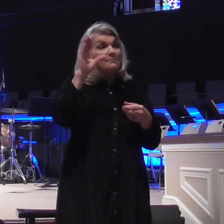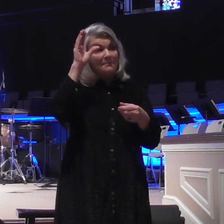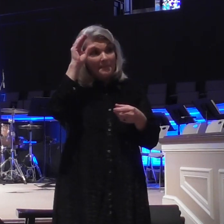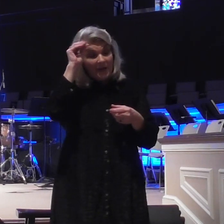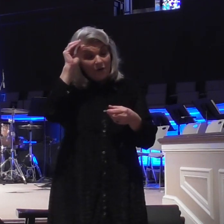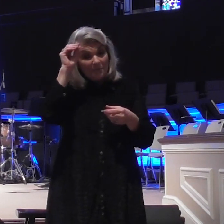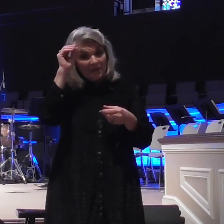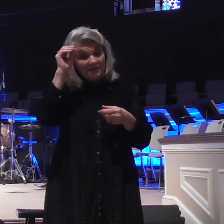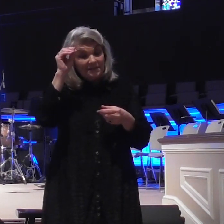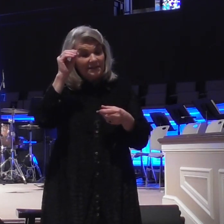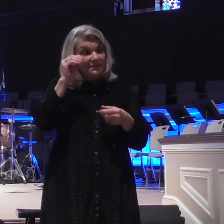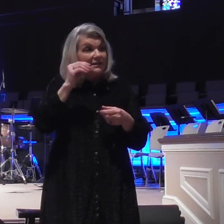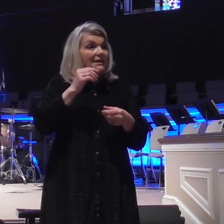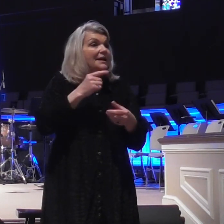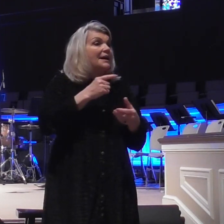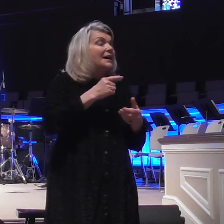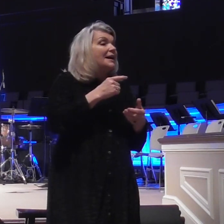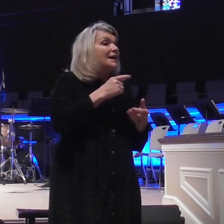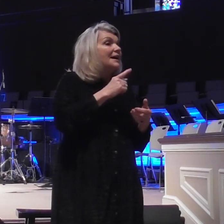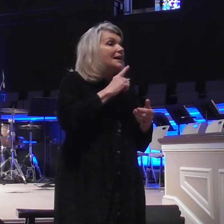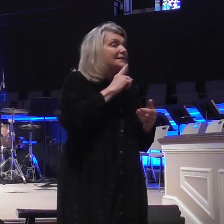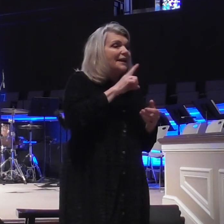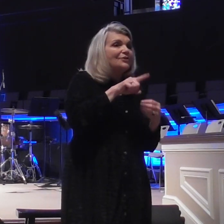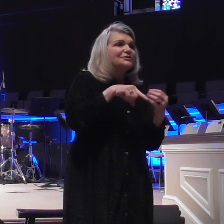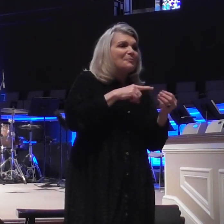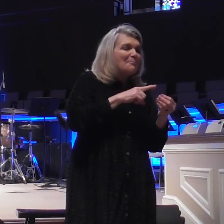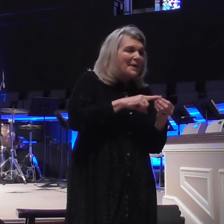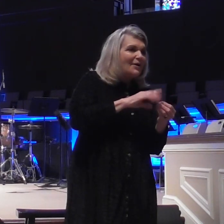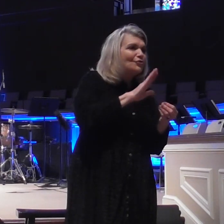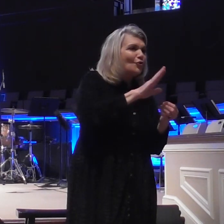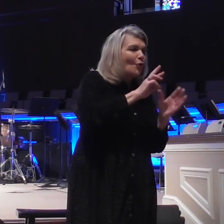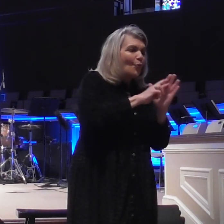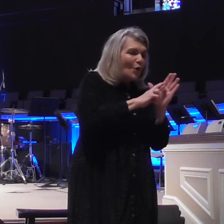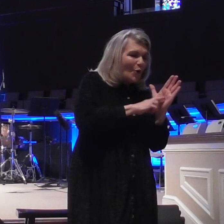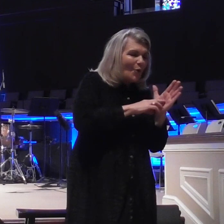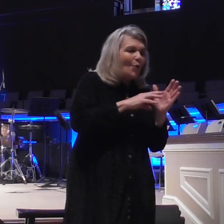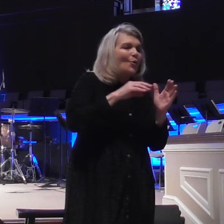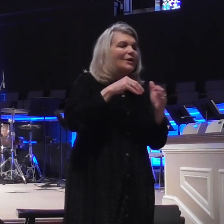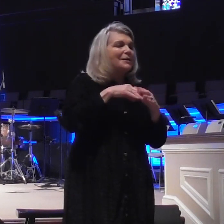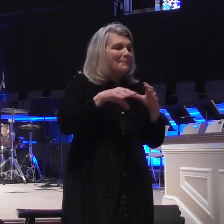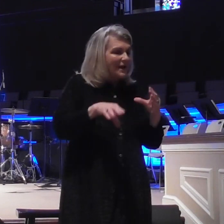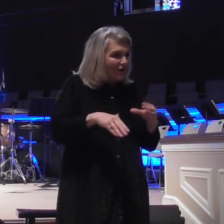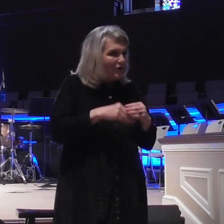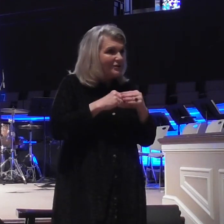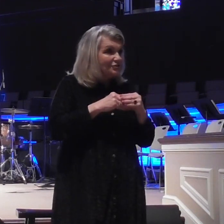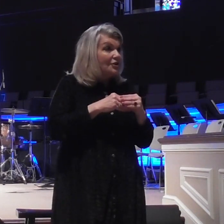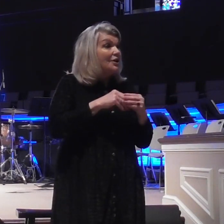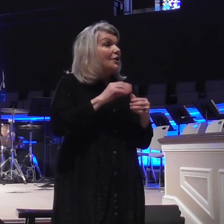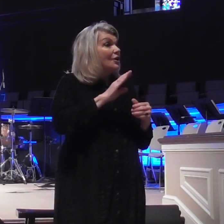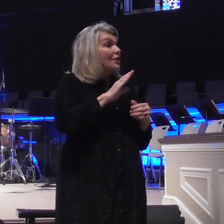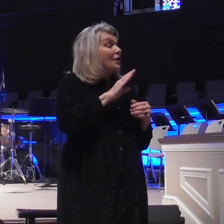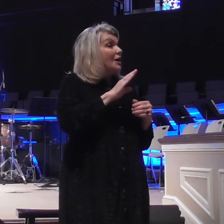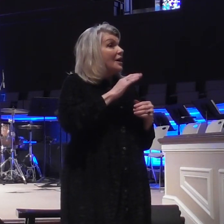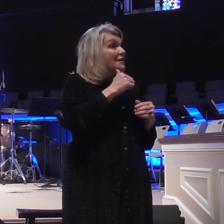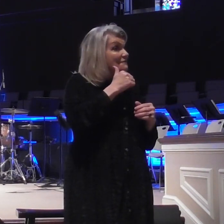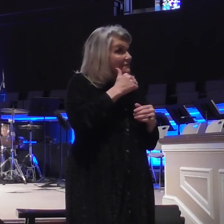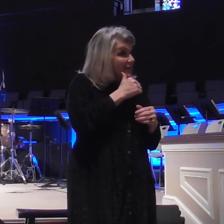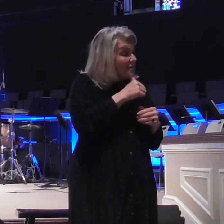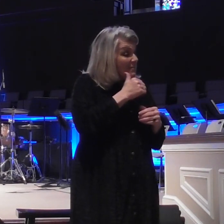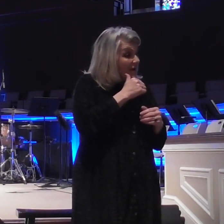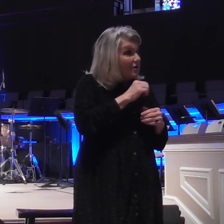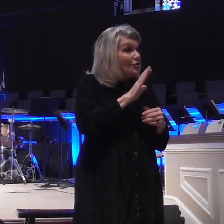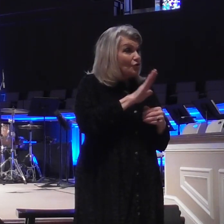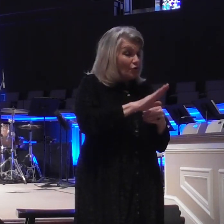made for in that most intimate of relationships. Your femaleness suggests what you're made for. It tells you what your purpose is in that